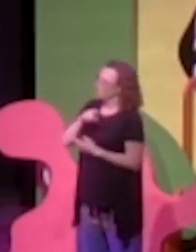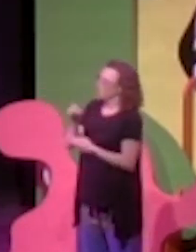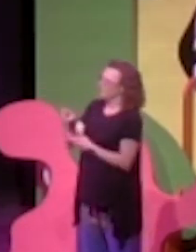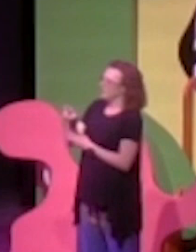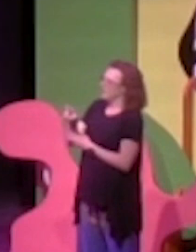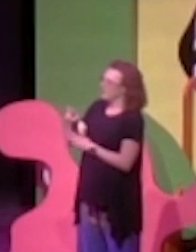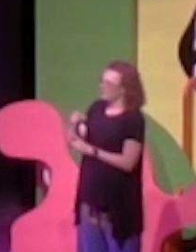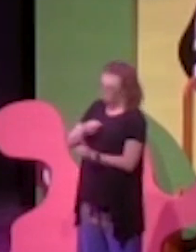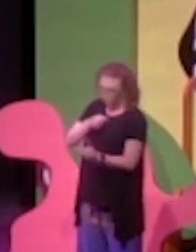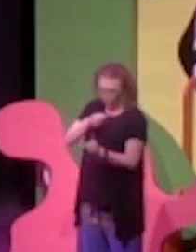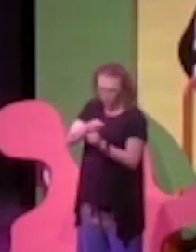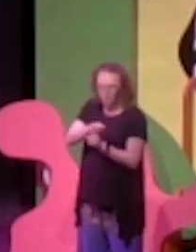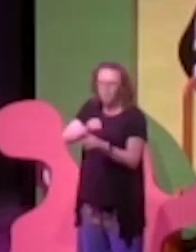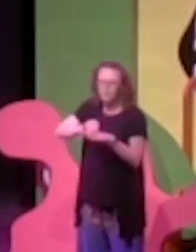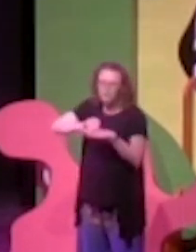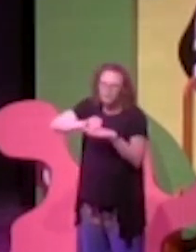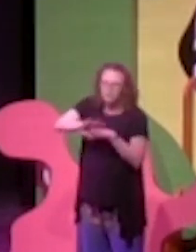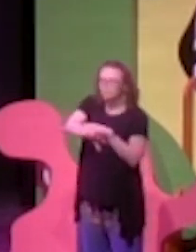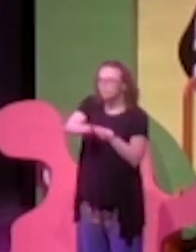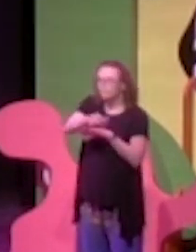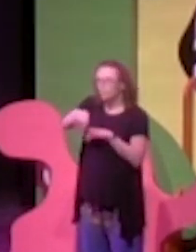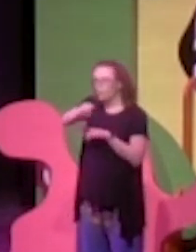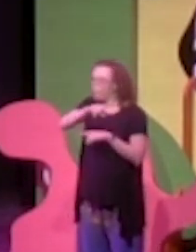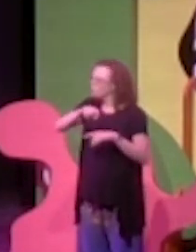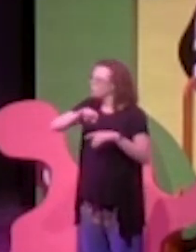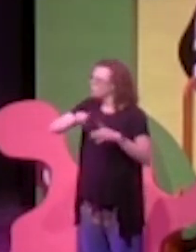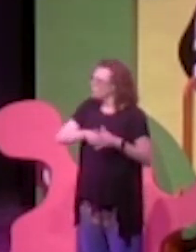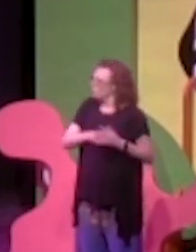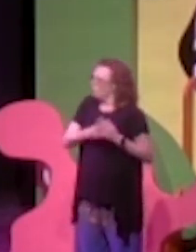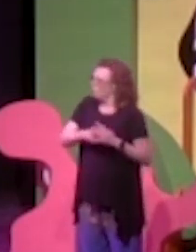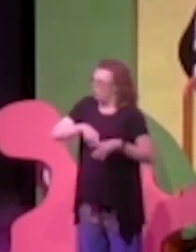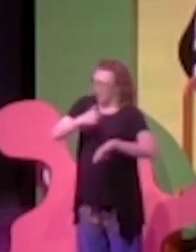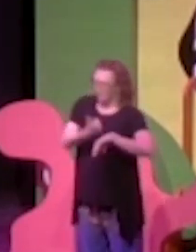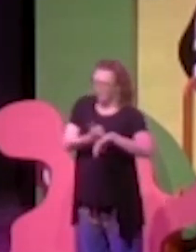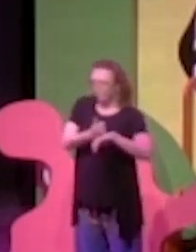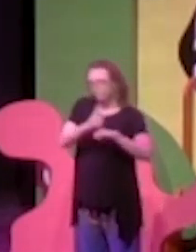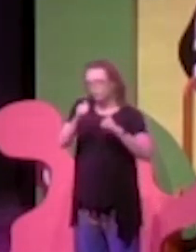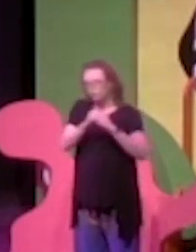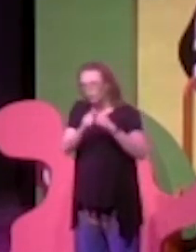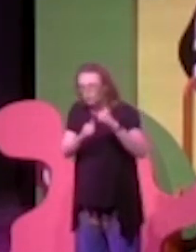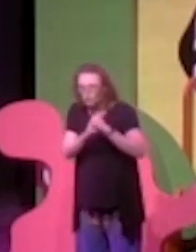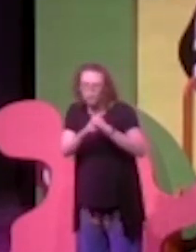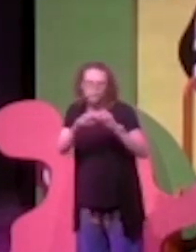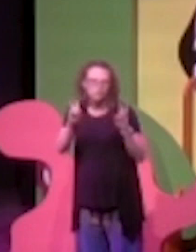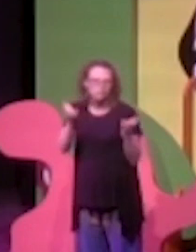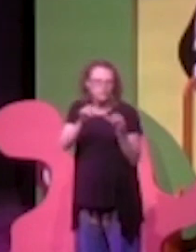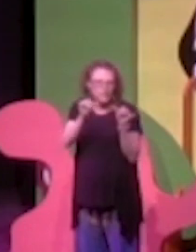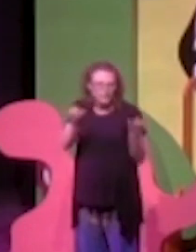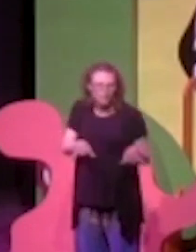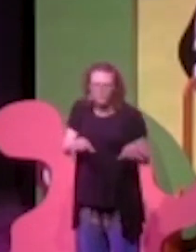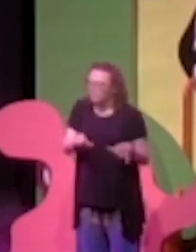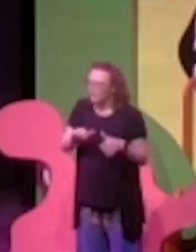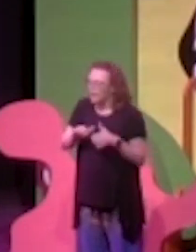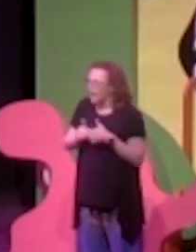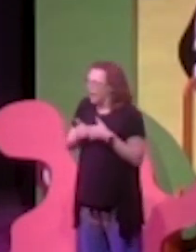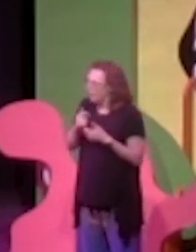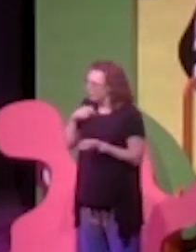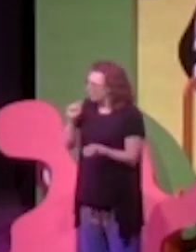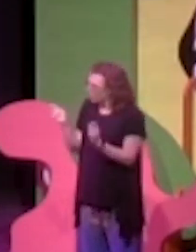truly move toward a more equitable approach and having greater access and opportunity for more people?